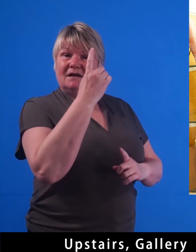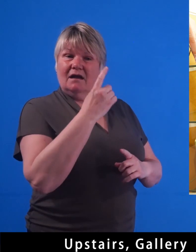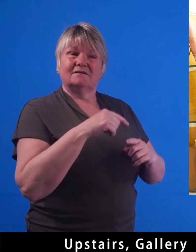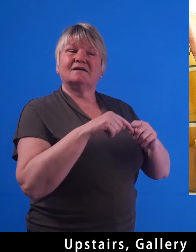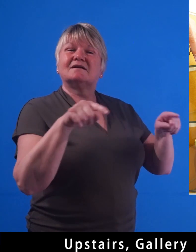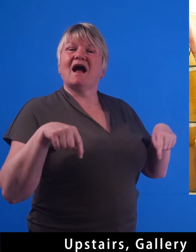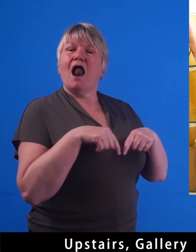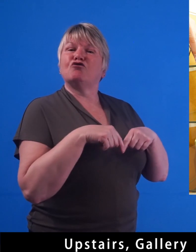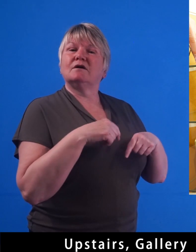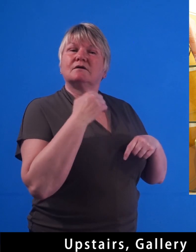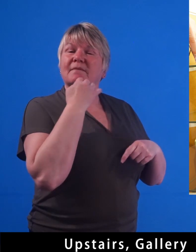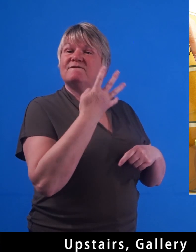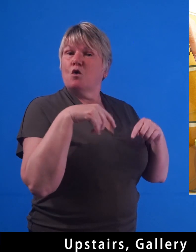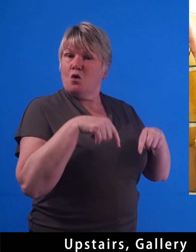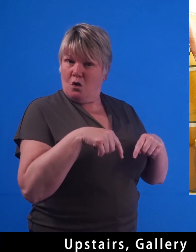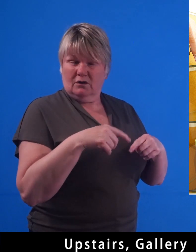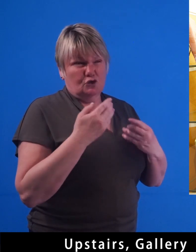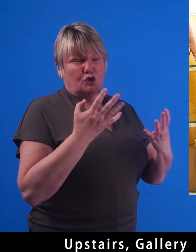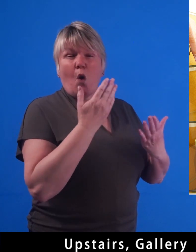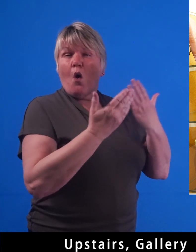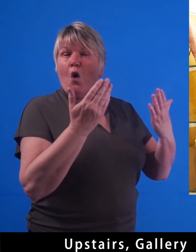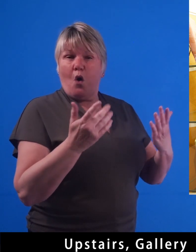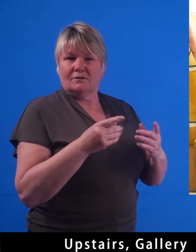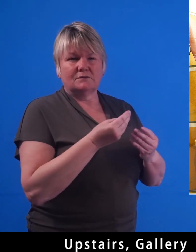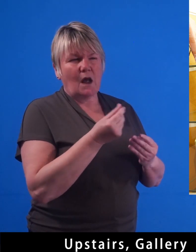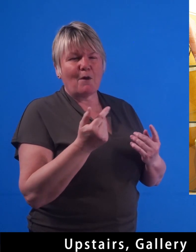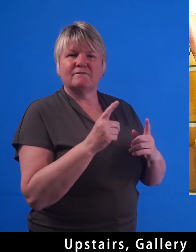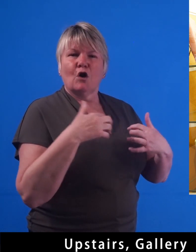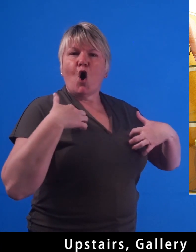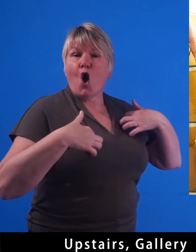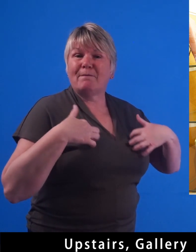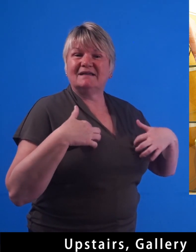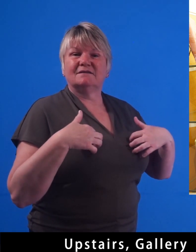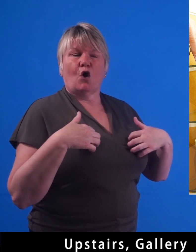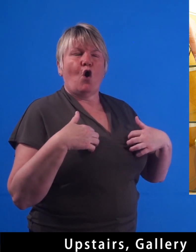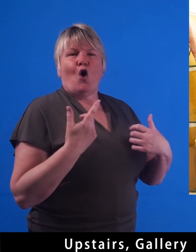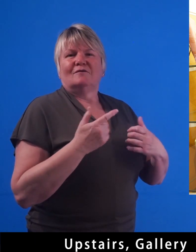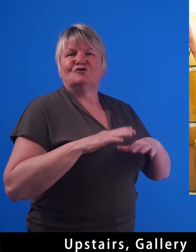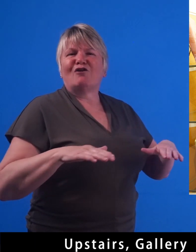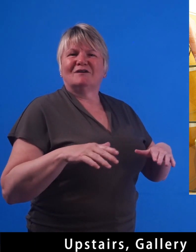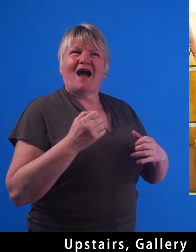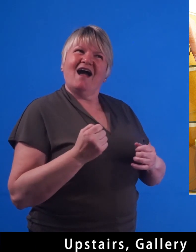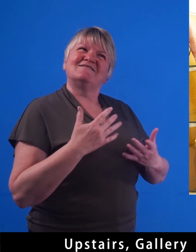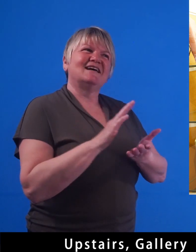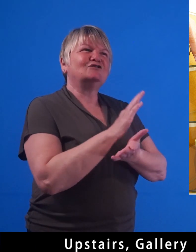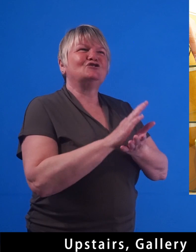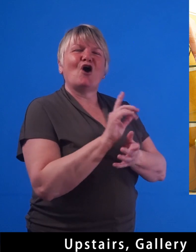Upstairs, Gallery 4 displays some of the hobbies and pastimes that children have enjoyed.